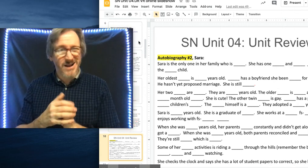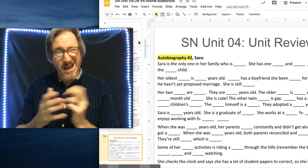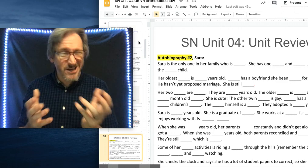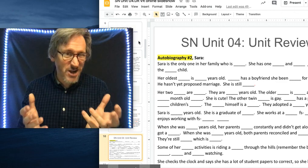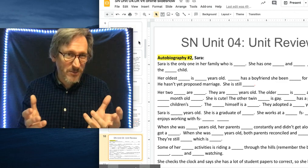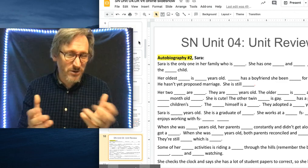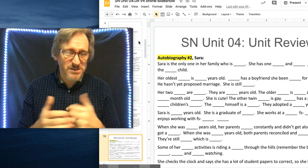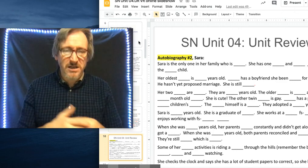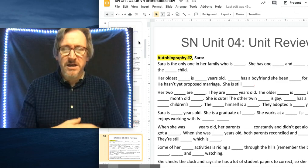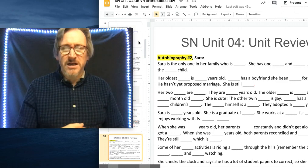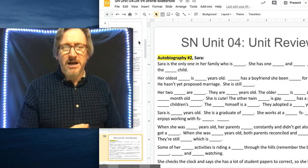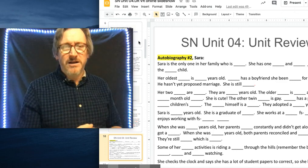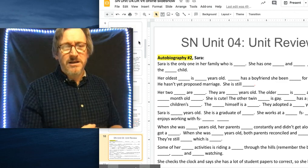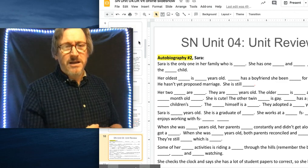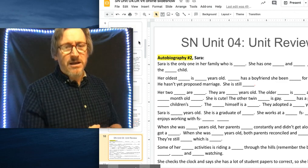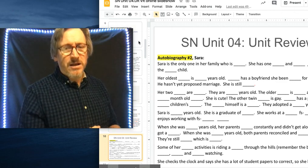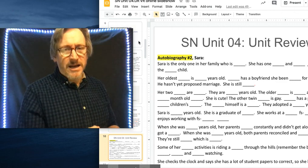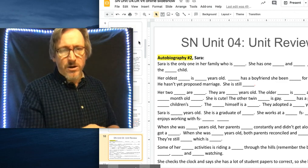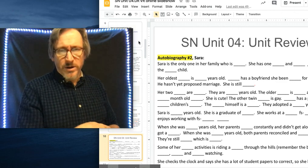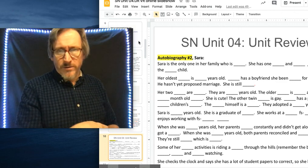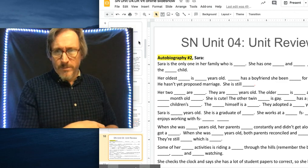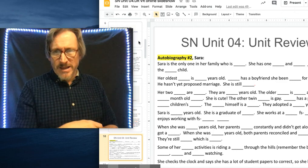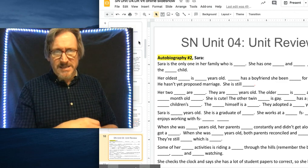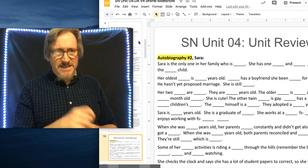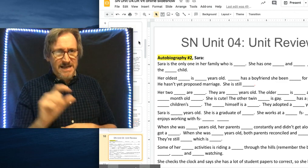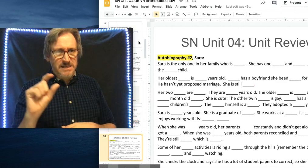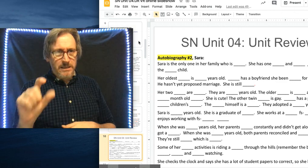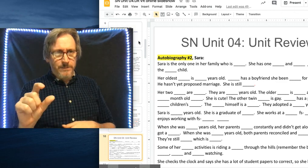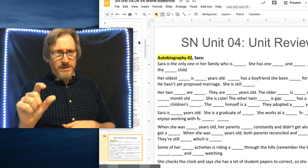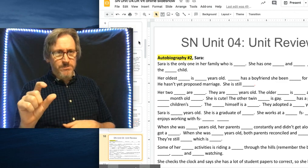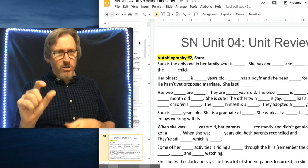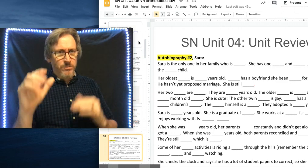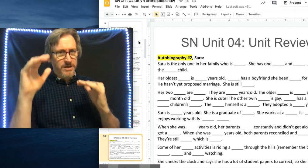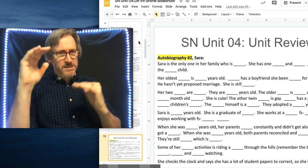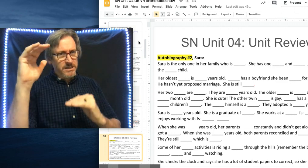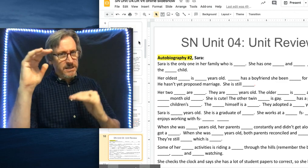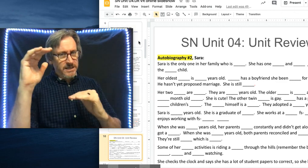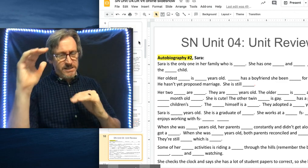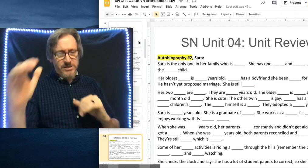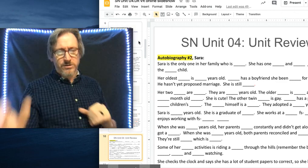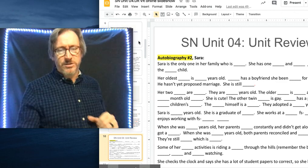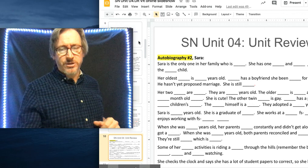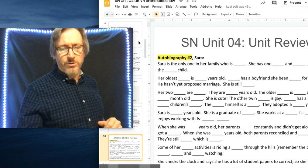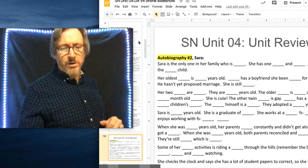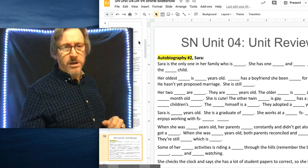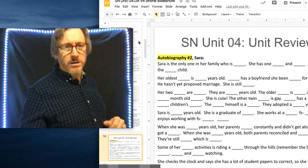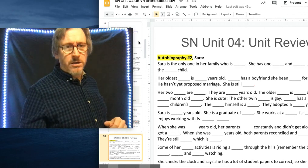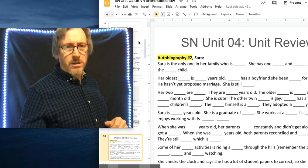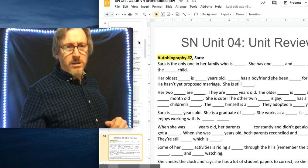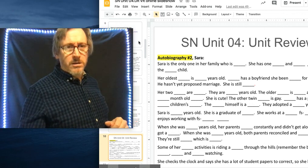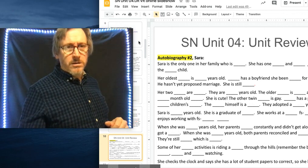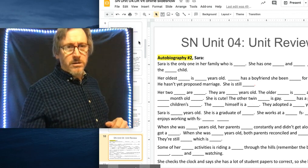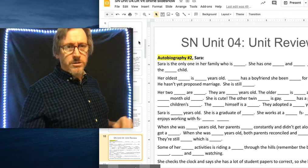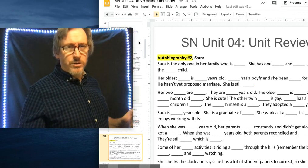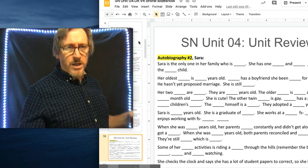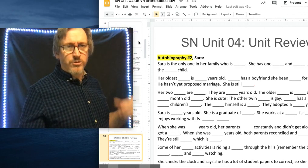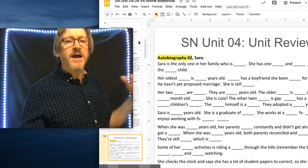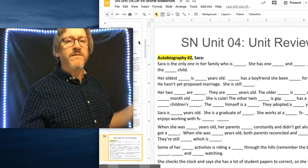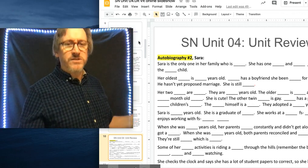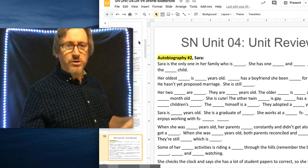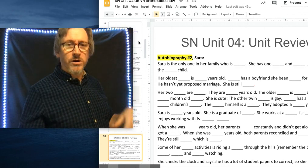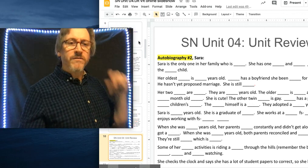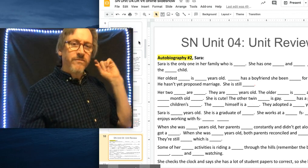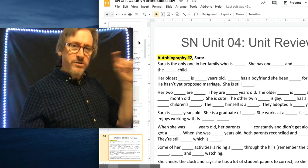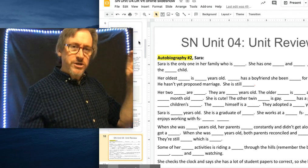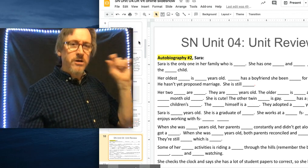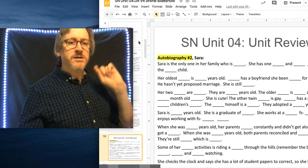broken up into kind of chapters. I know it makes the text a little bit smaller, but it's a little easier to keep track